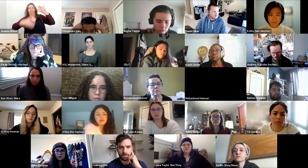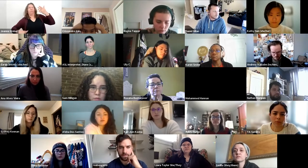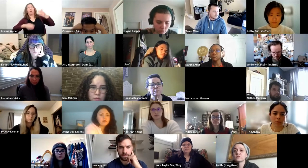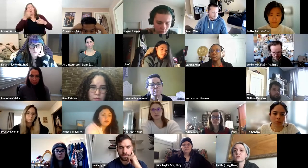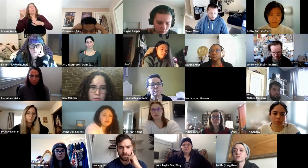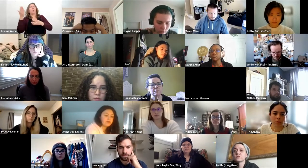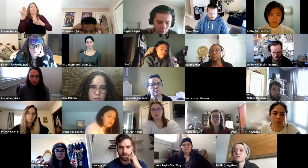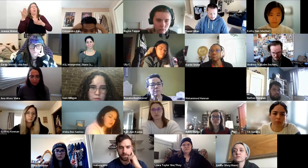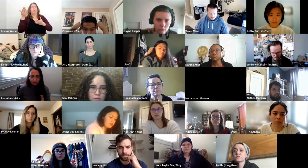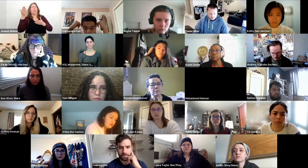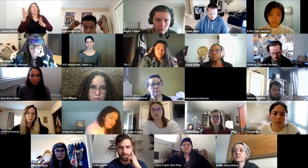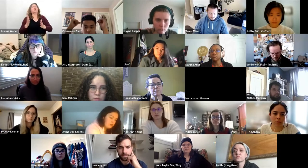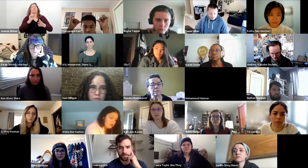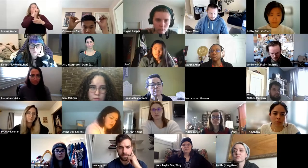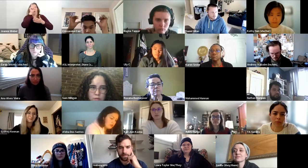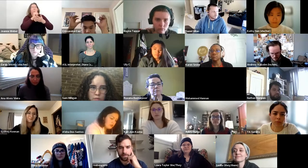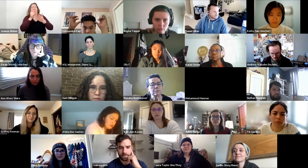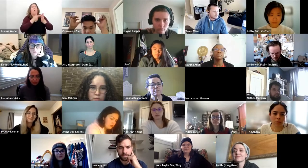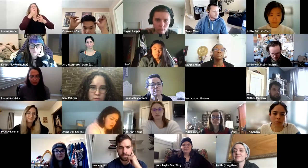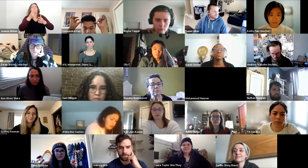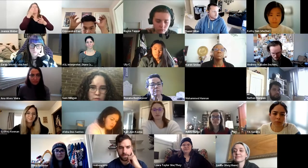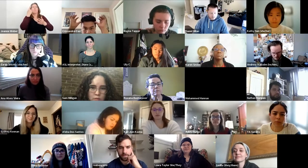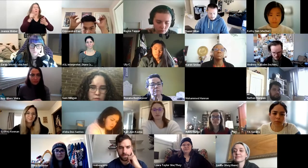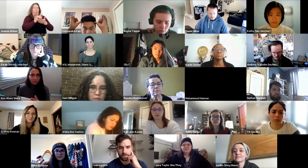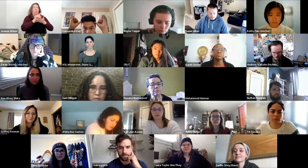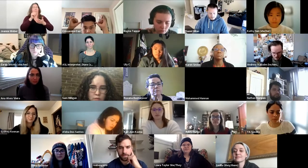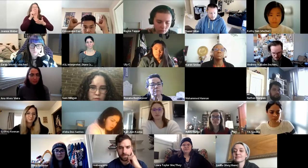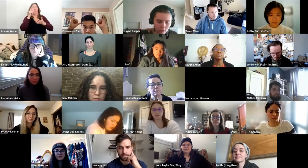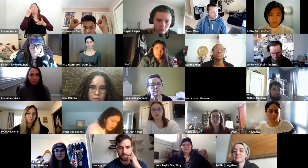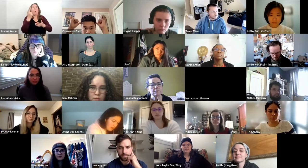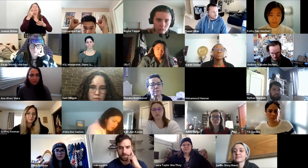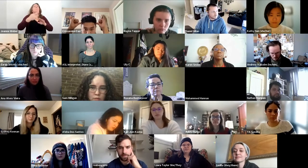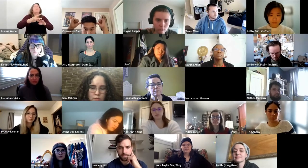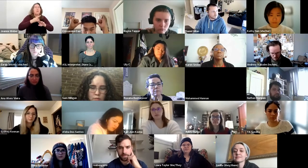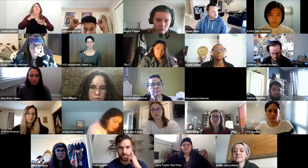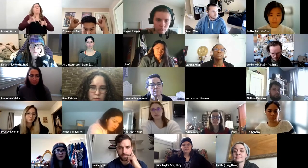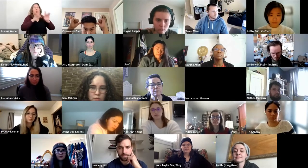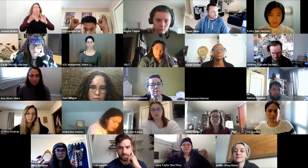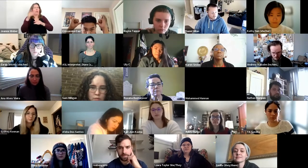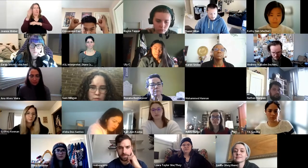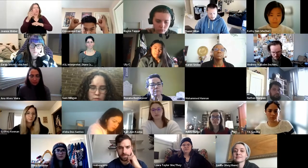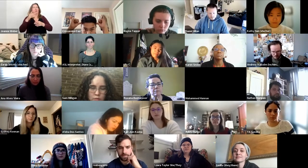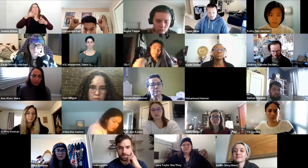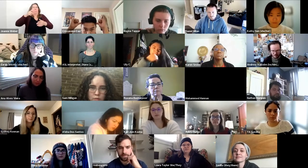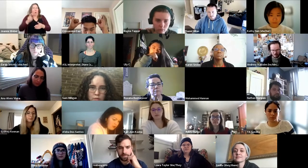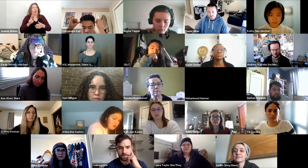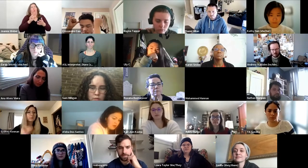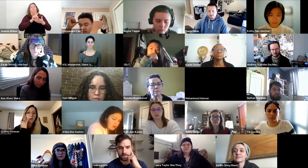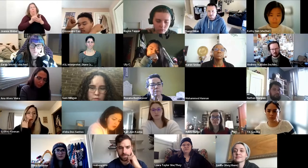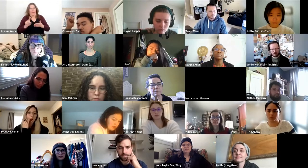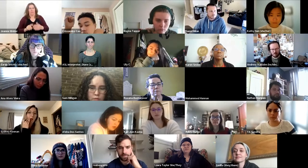2 planned for the first 2 weeks. So it could be once in a while, we just have